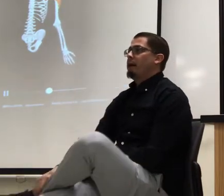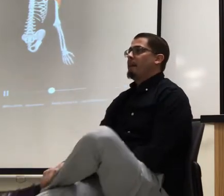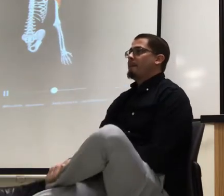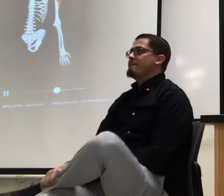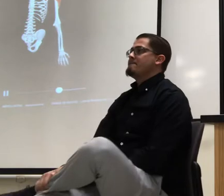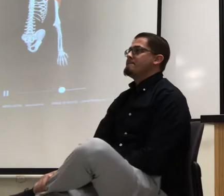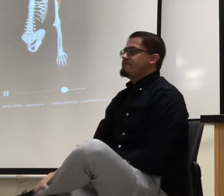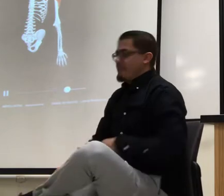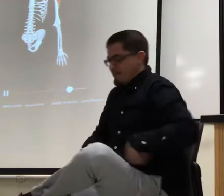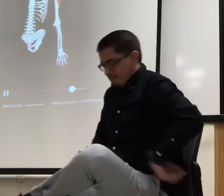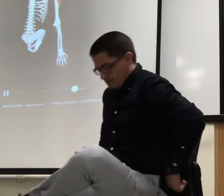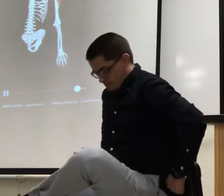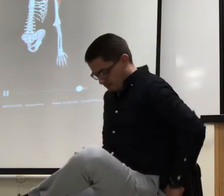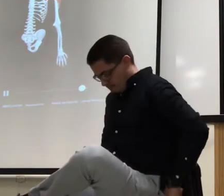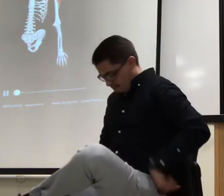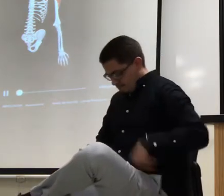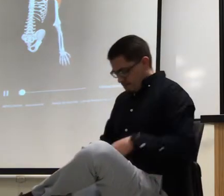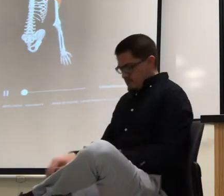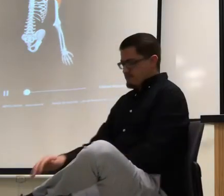Shoulder.